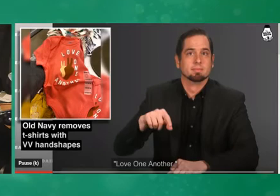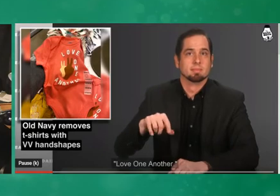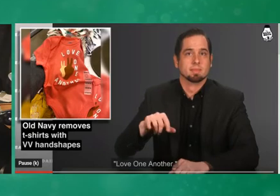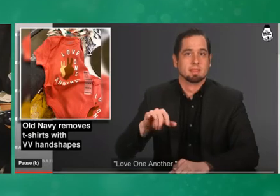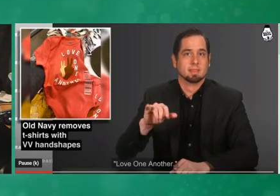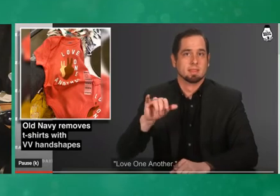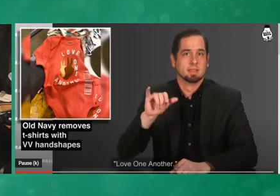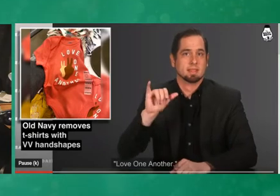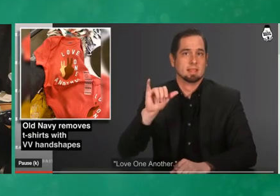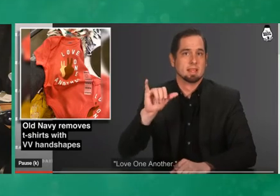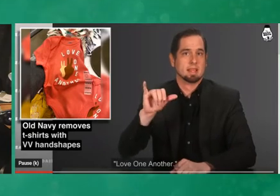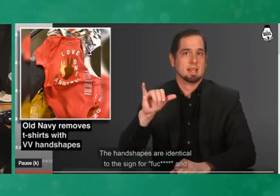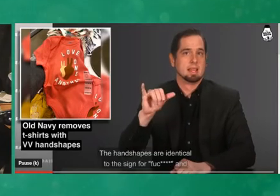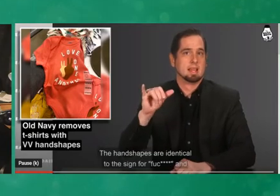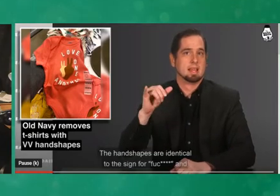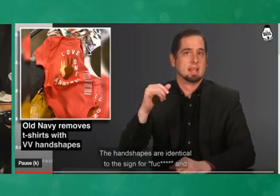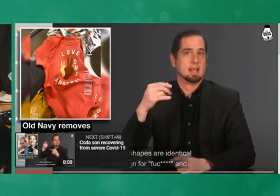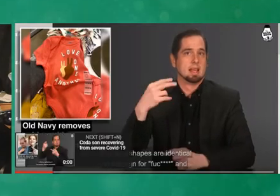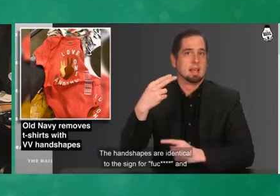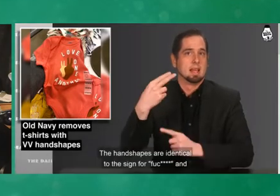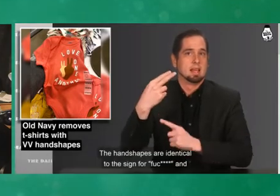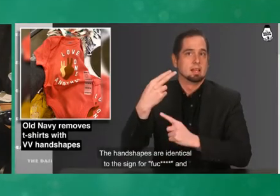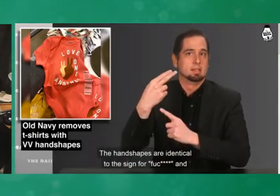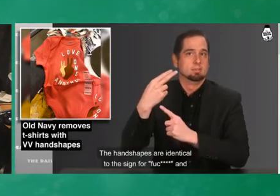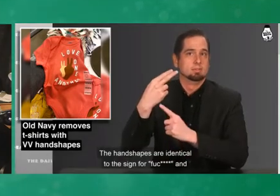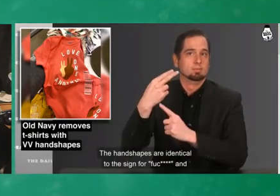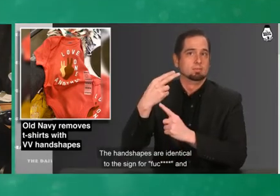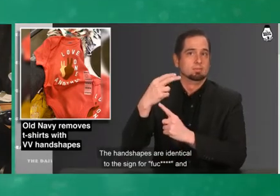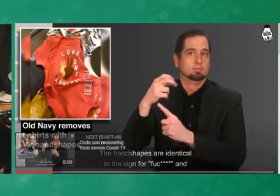Anyway, that